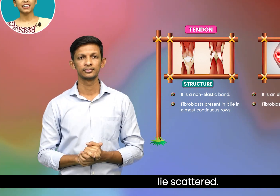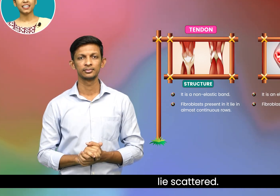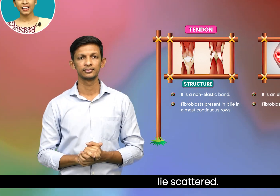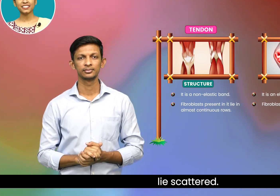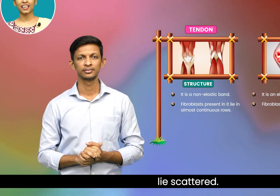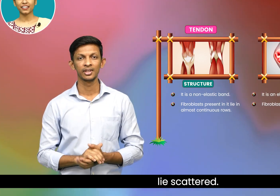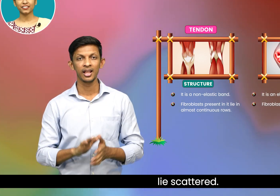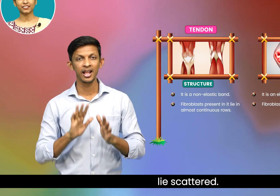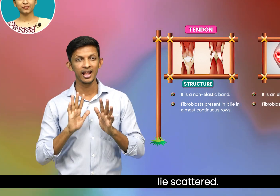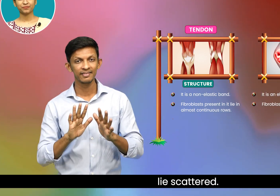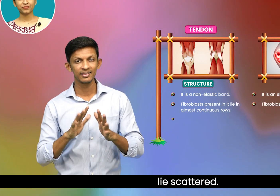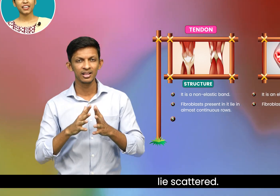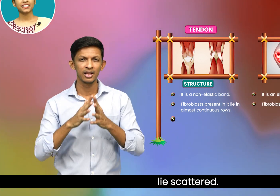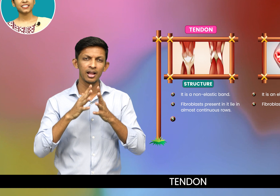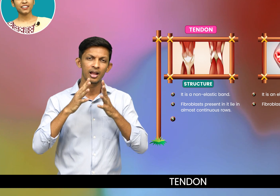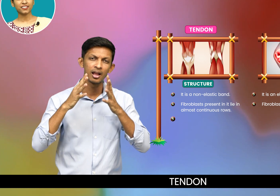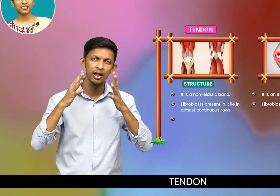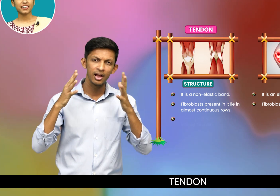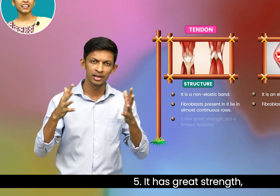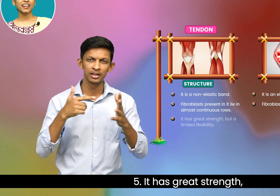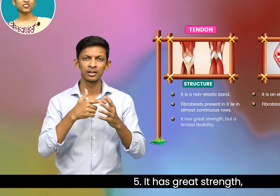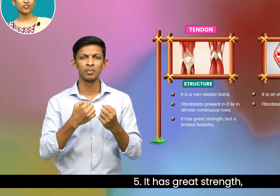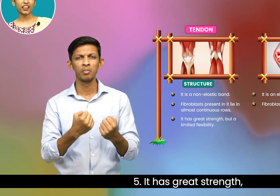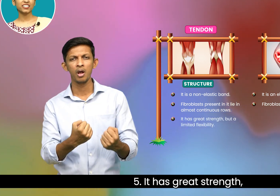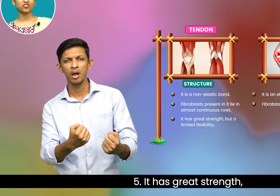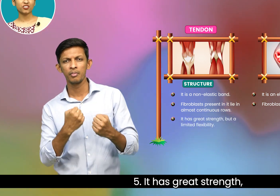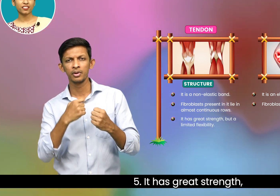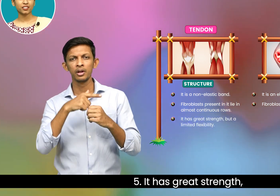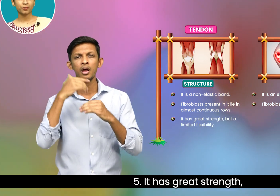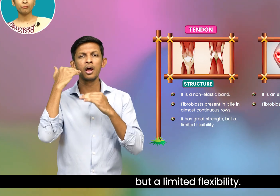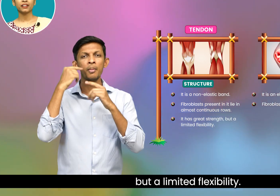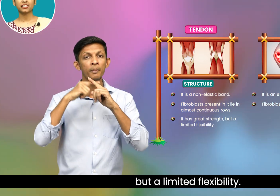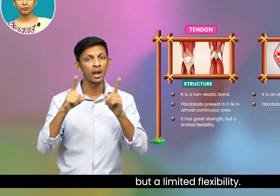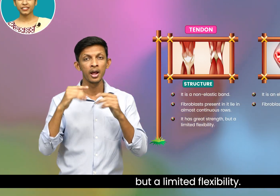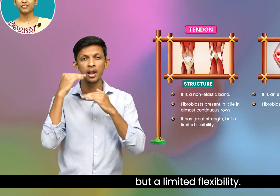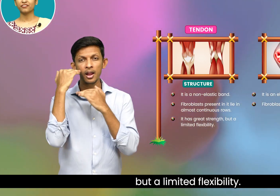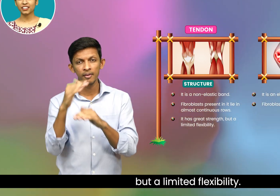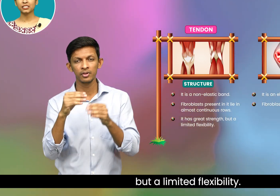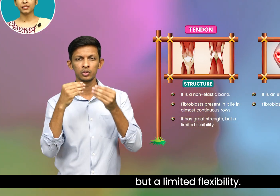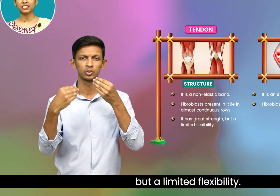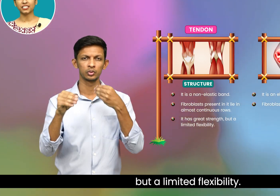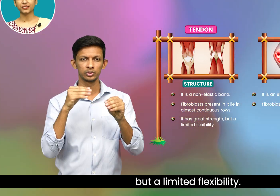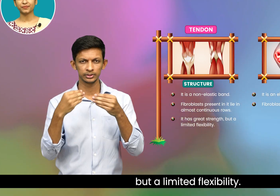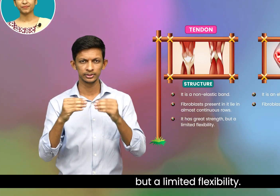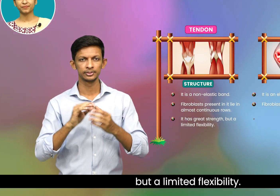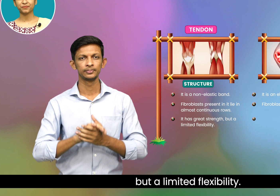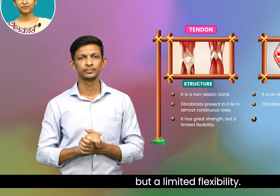Fibroblasts lie scattered. Tendon. It has great strength but limited